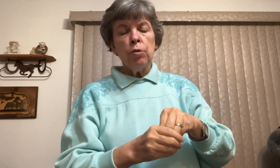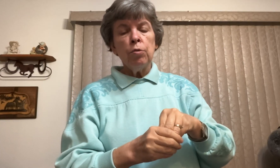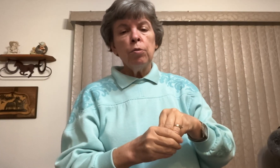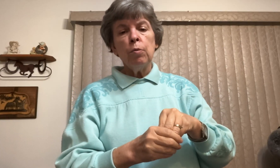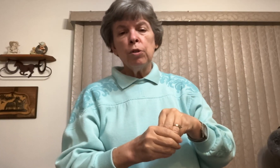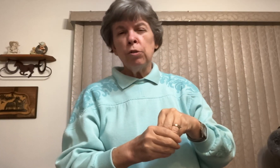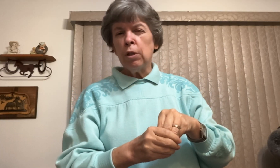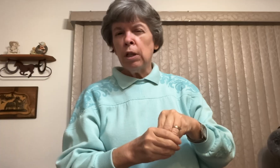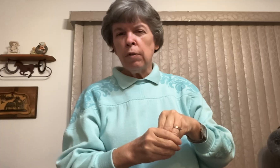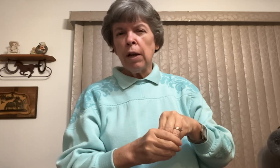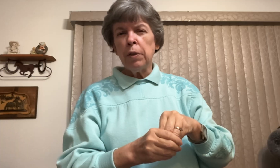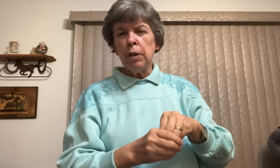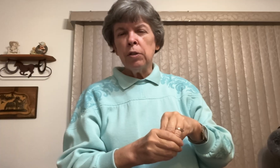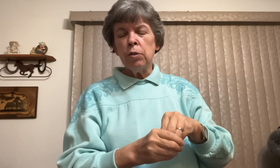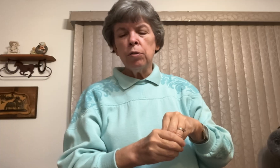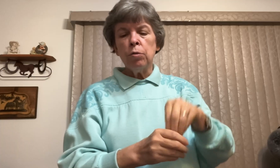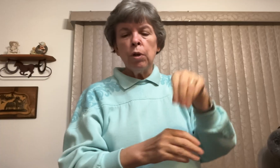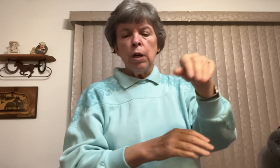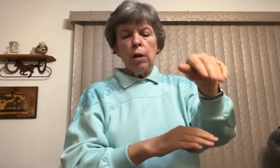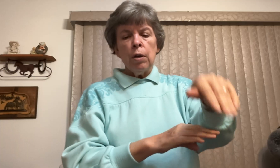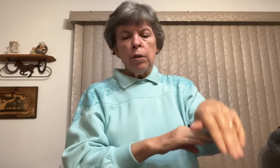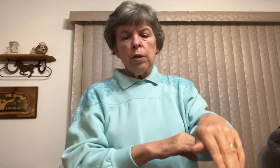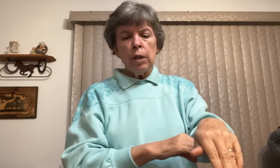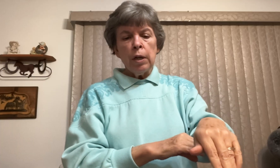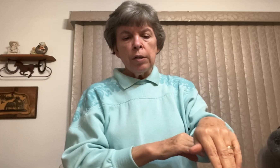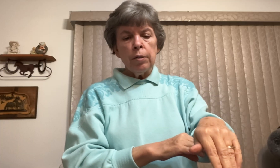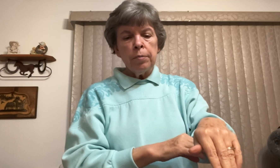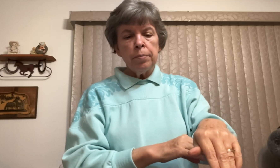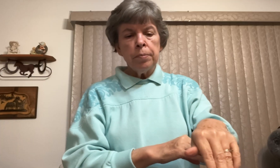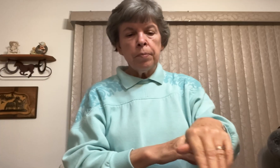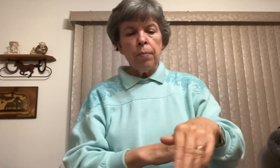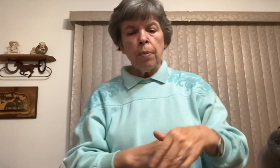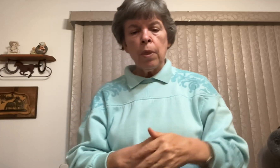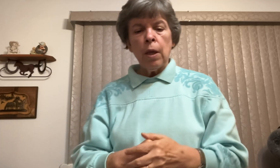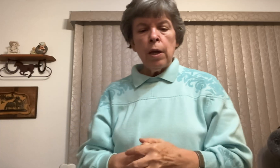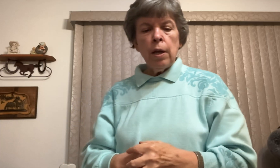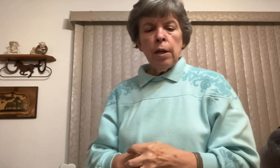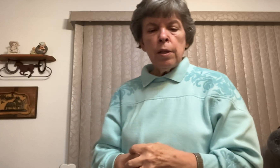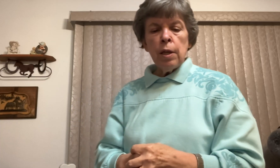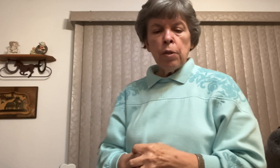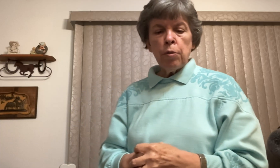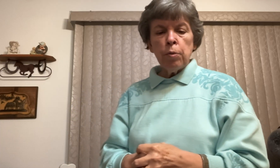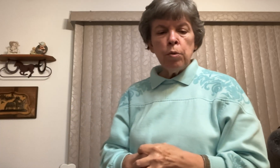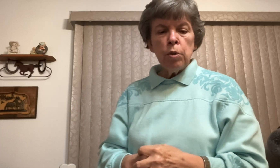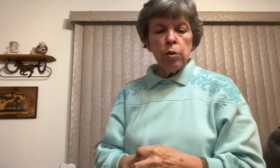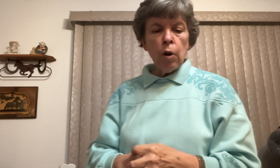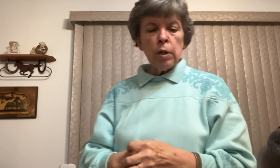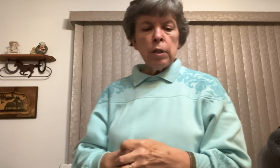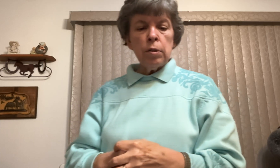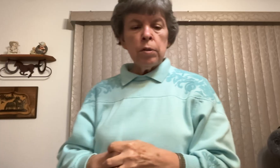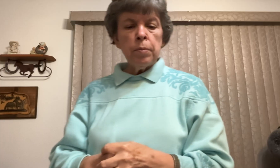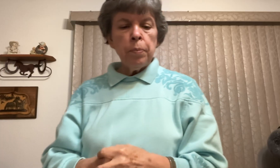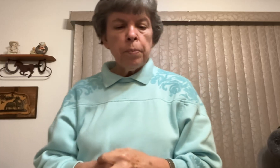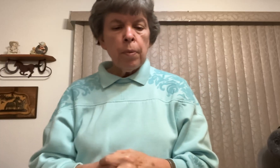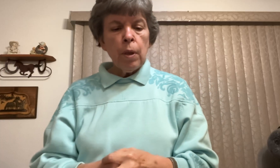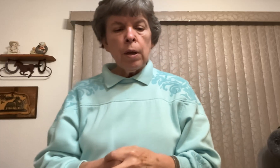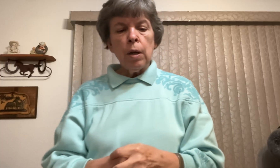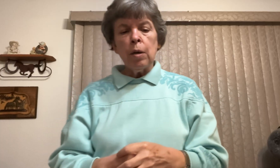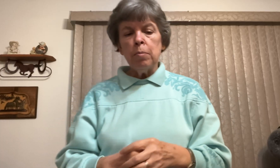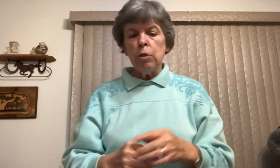into, which you could leave out the into, the night. Then through the darkness, you could